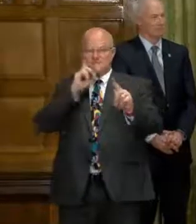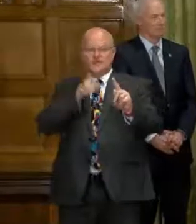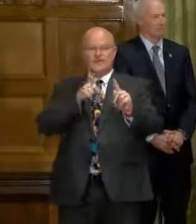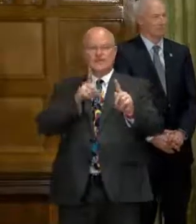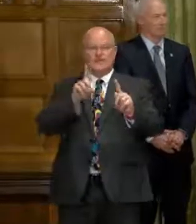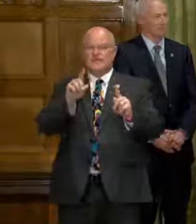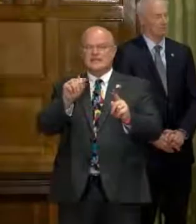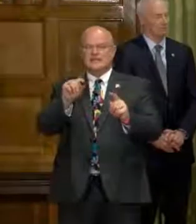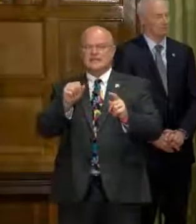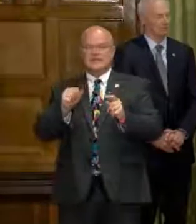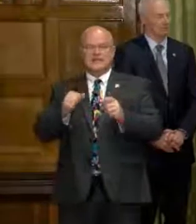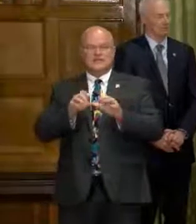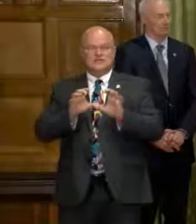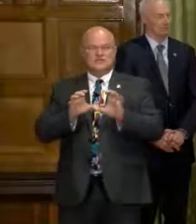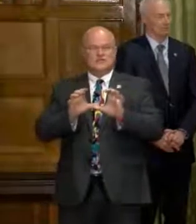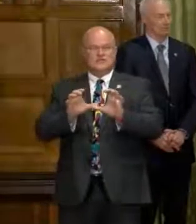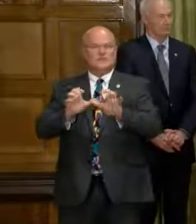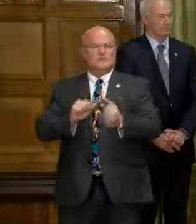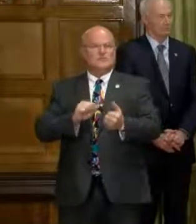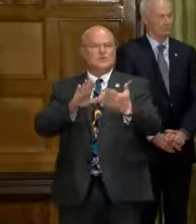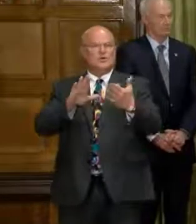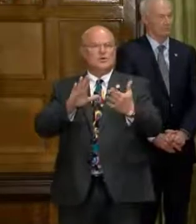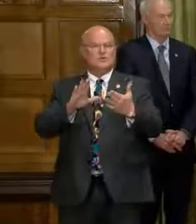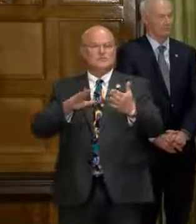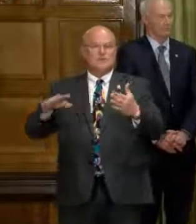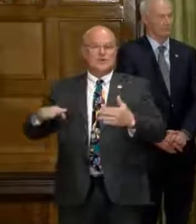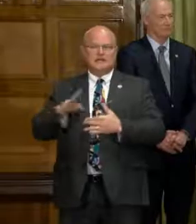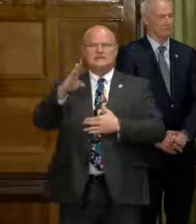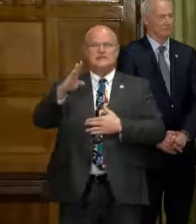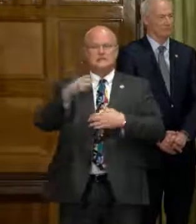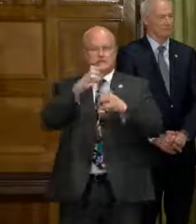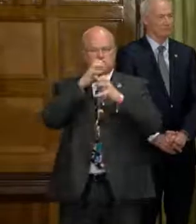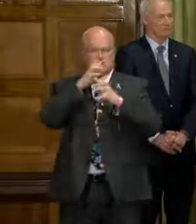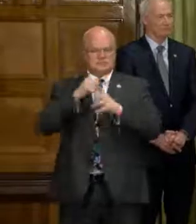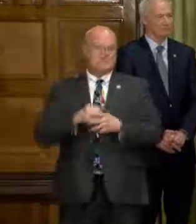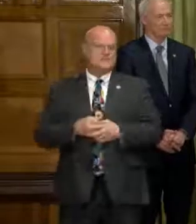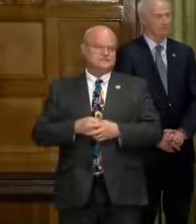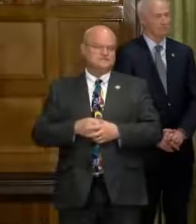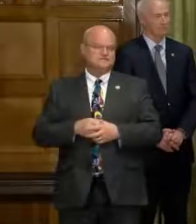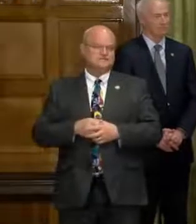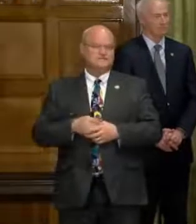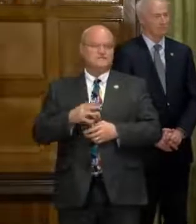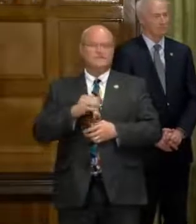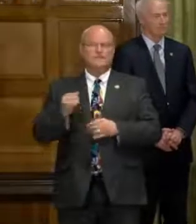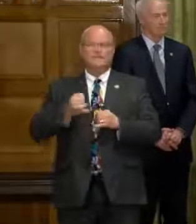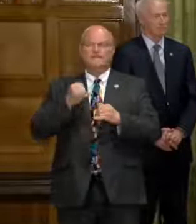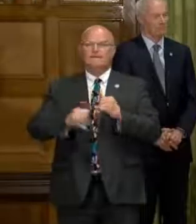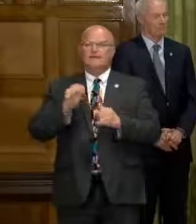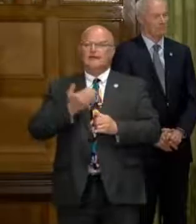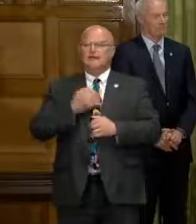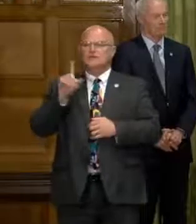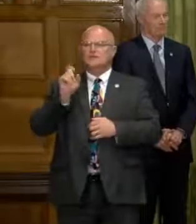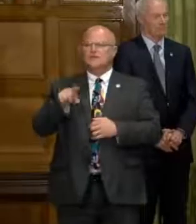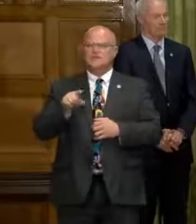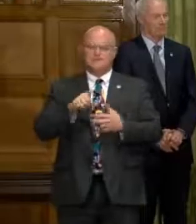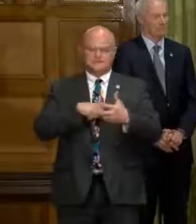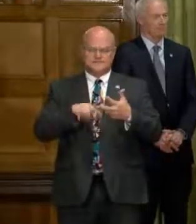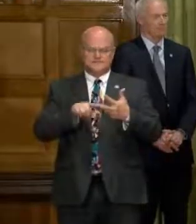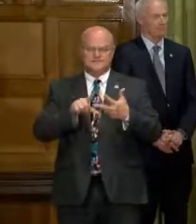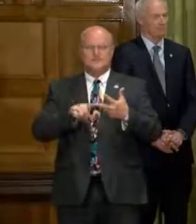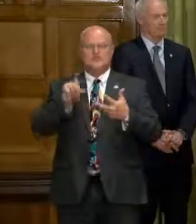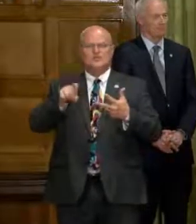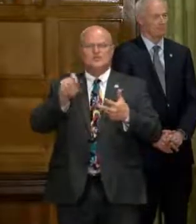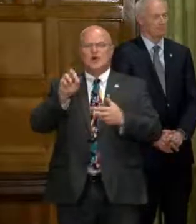targeted data-driven approach to escalating those restrictions. And finally, our question was,